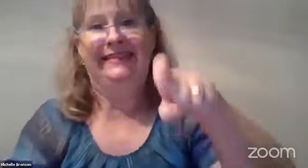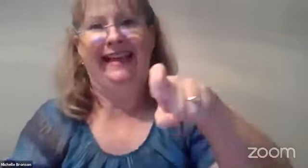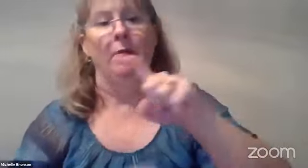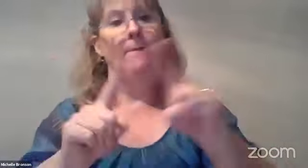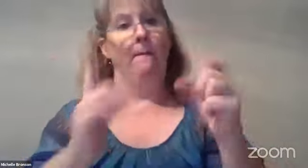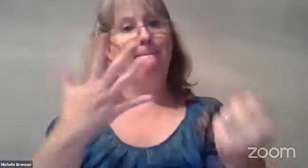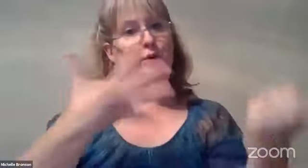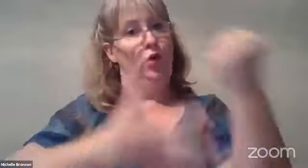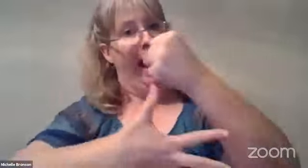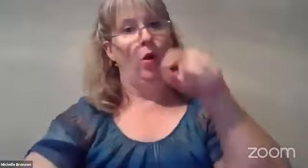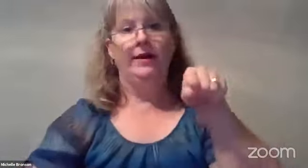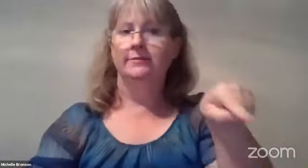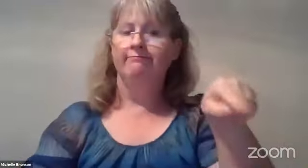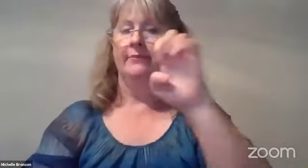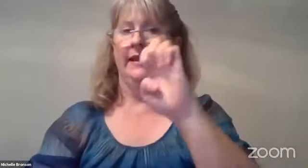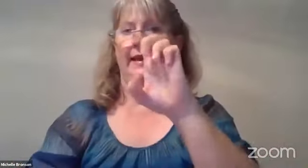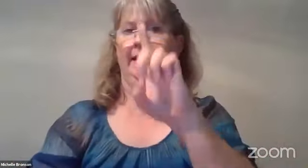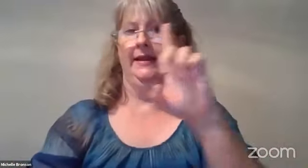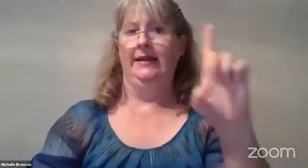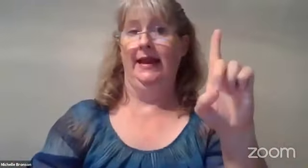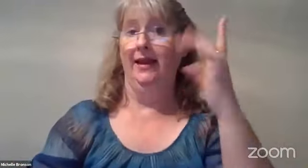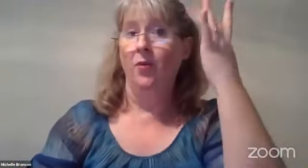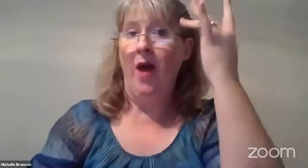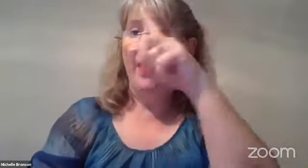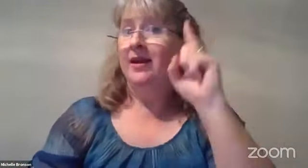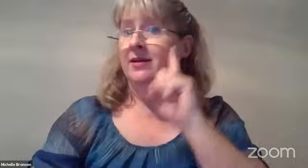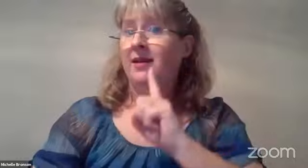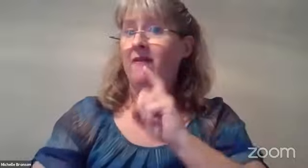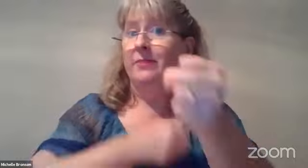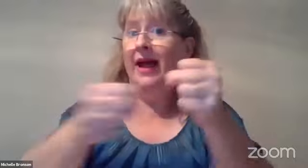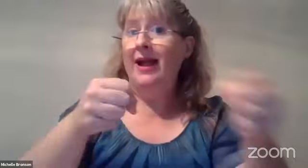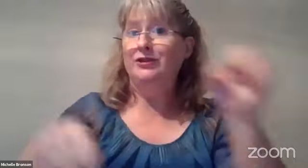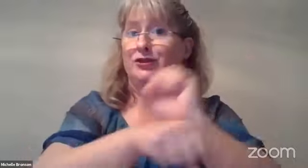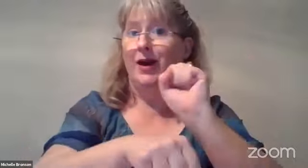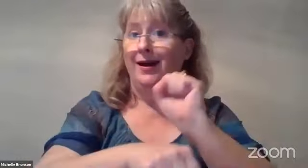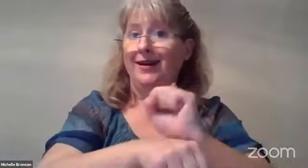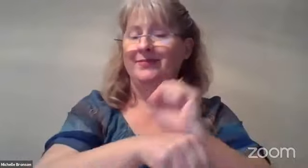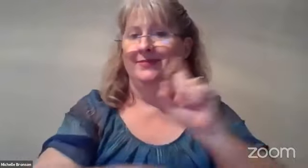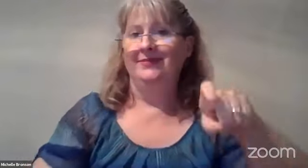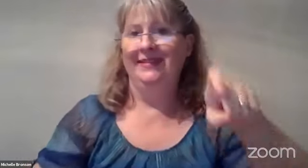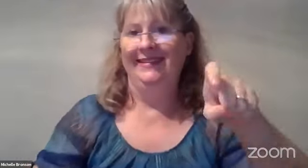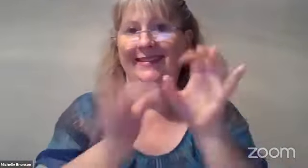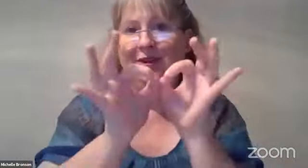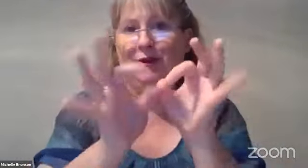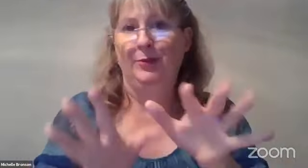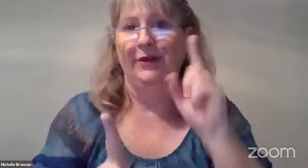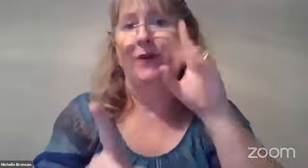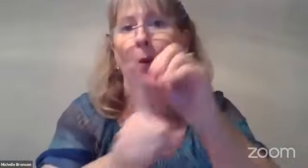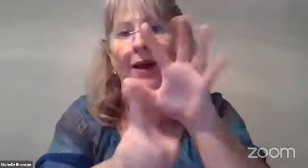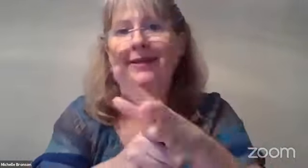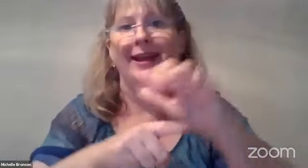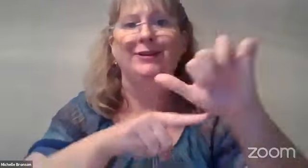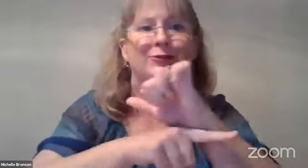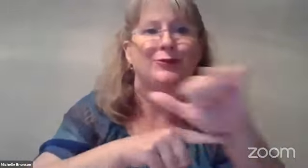for deaf staff as needed, but the priority will be for EDD interpreting services. Deaf people are being placed